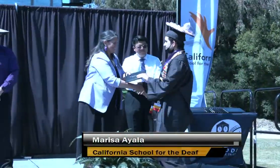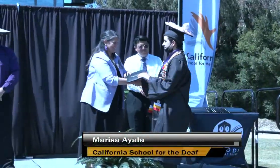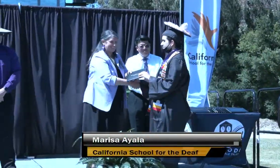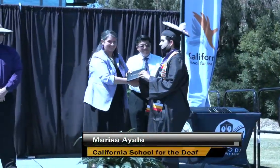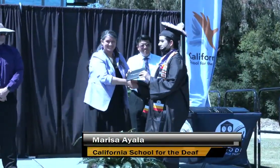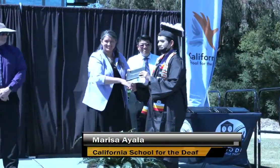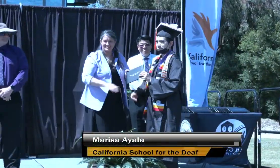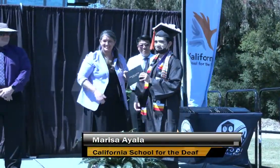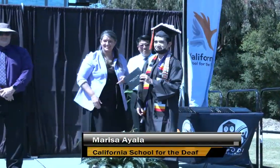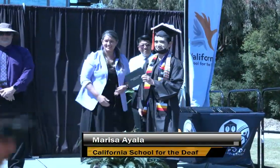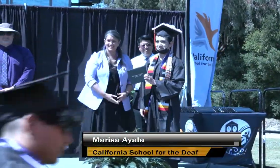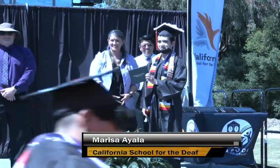Marisa Ayala.